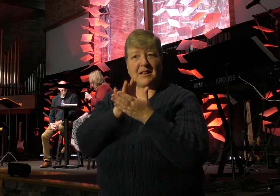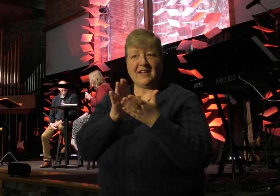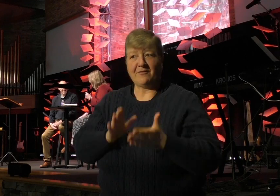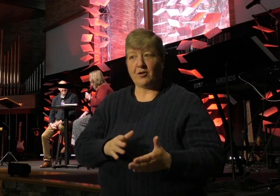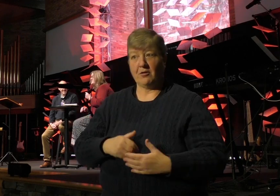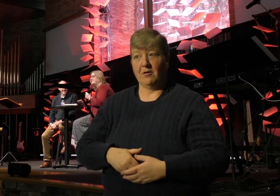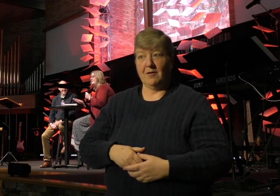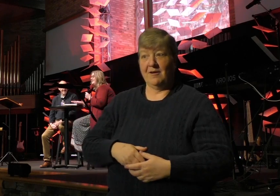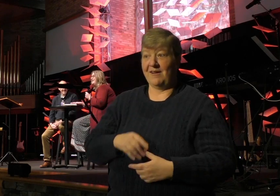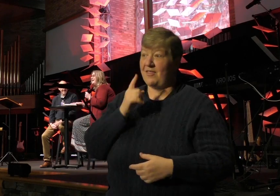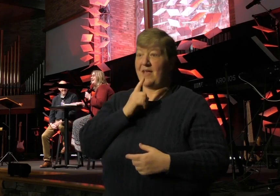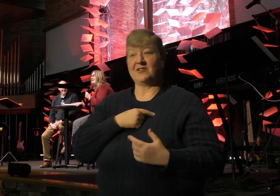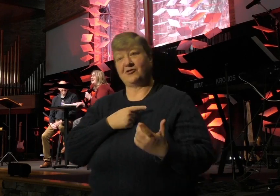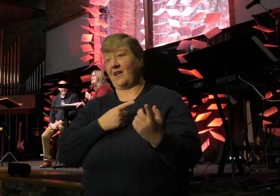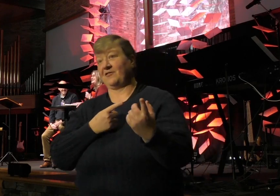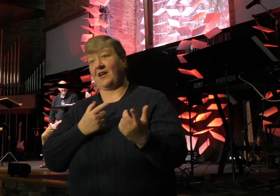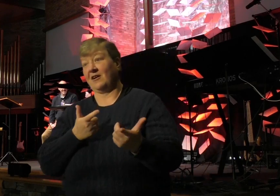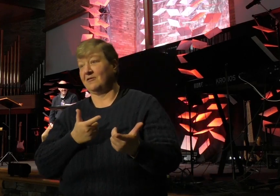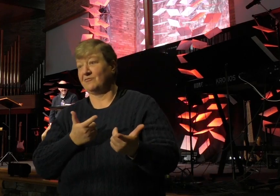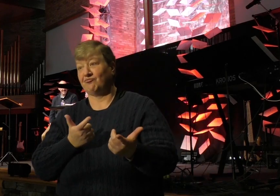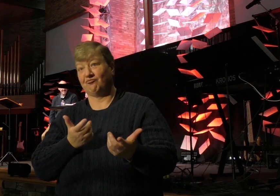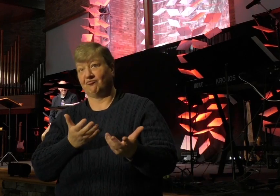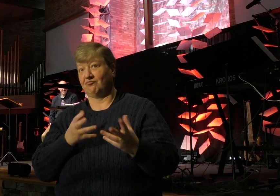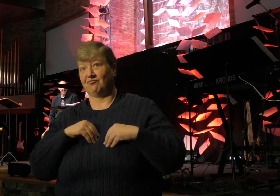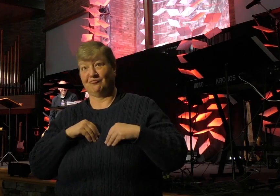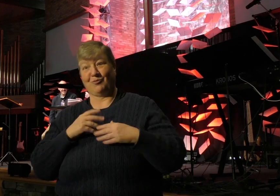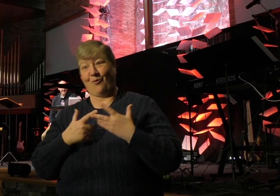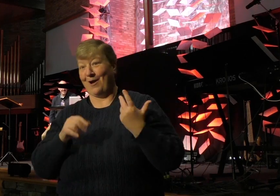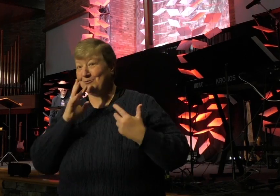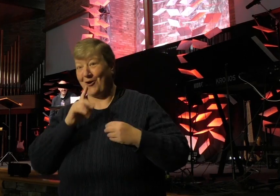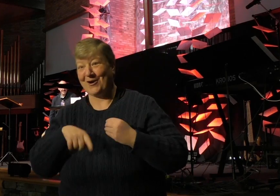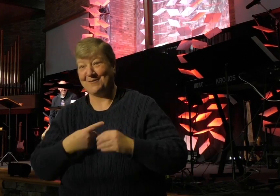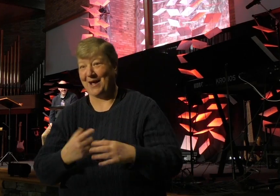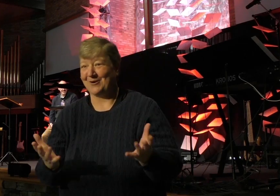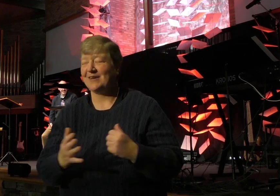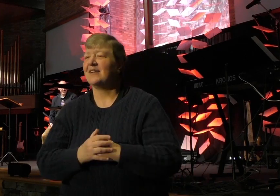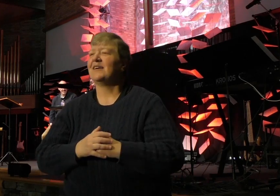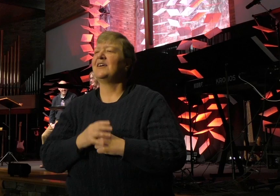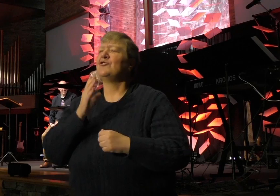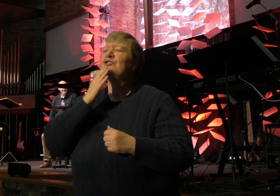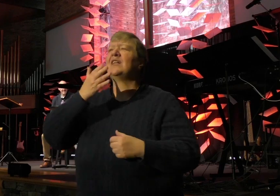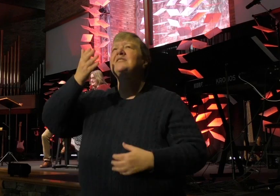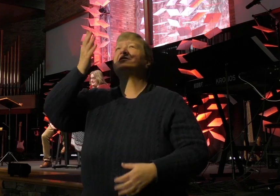what I'm talking about. And I think the main thing is that it's the goodness of God that